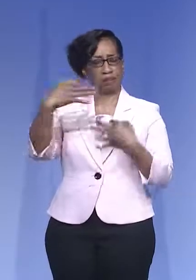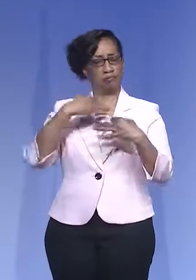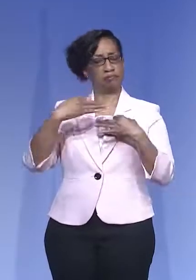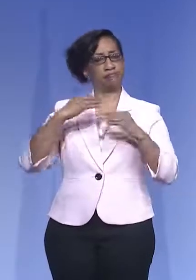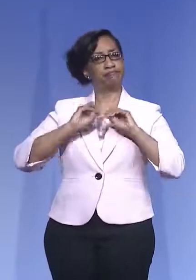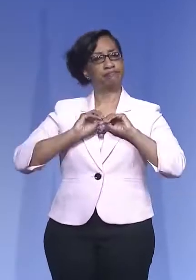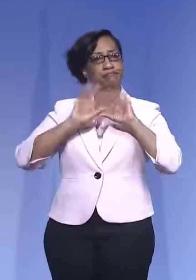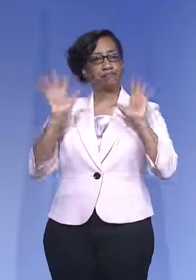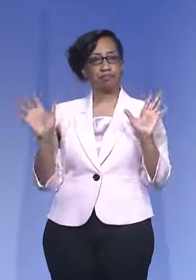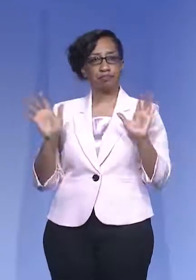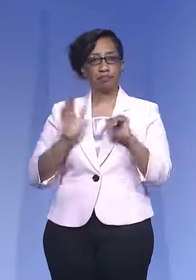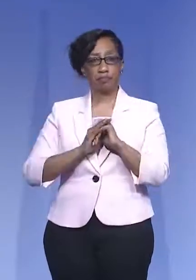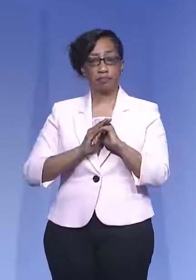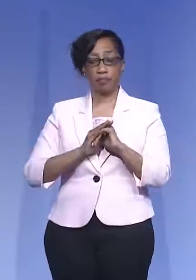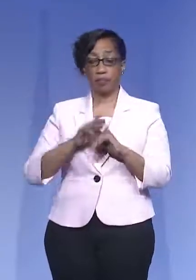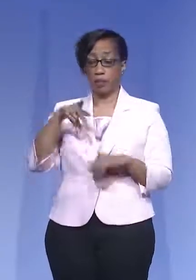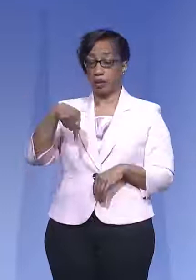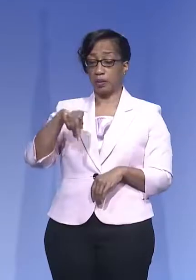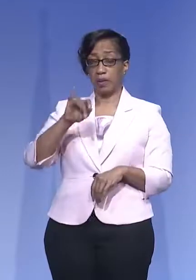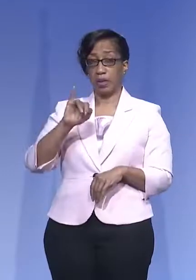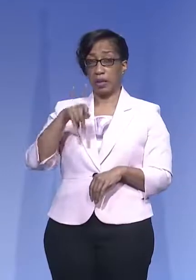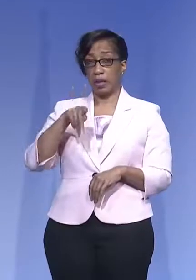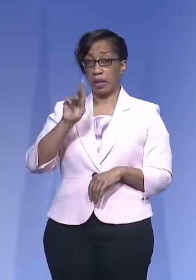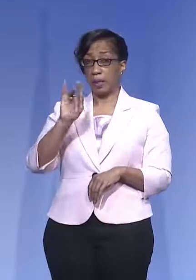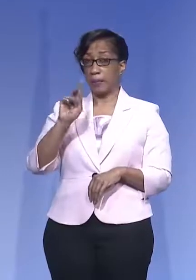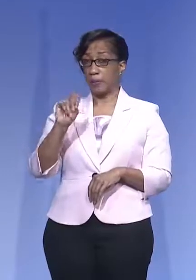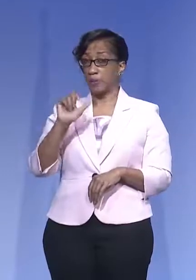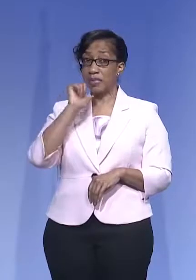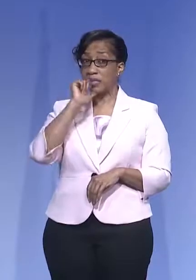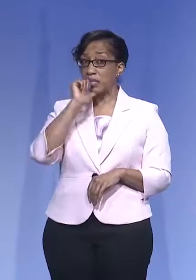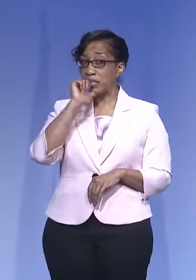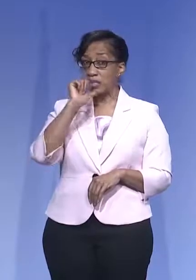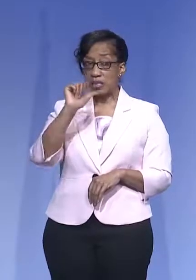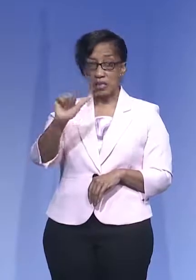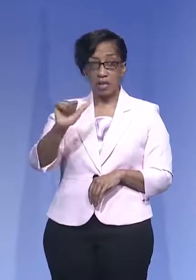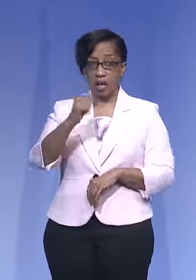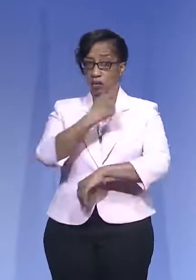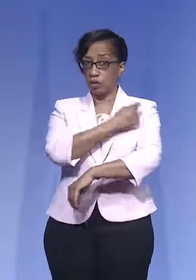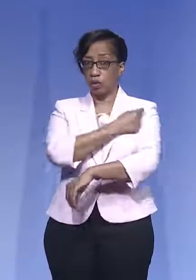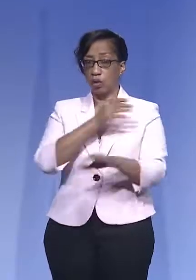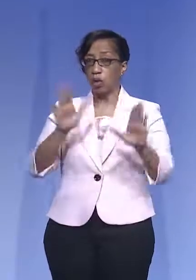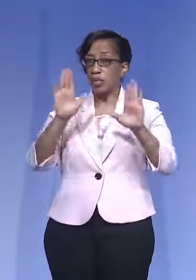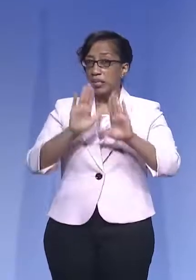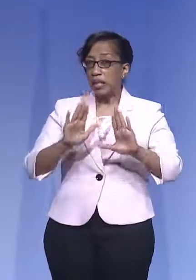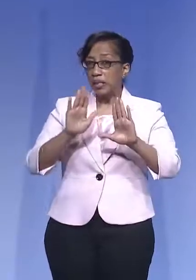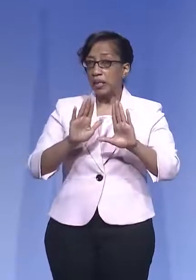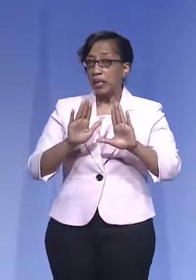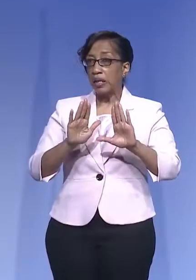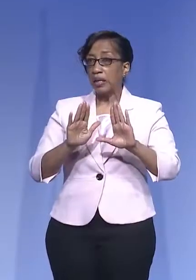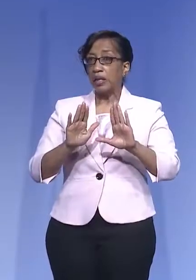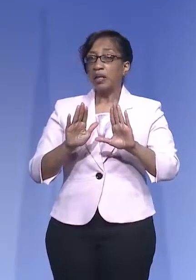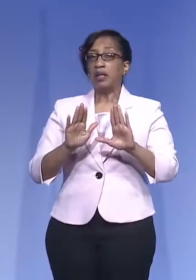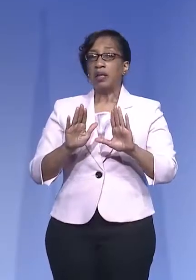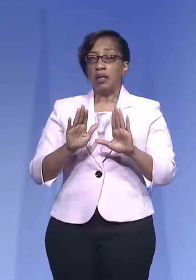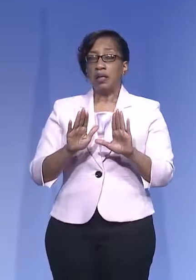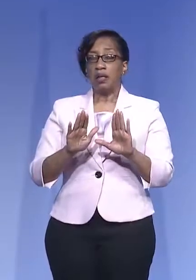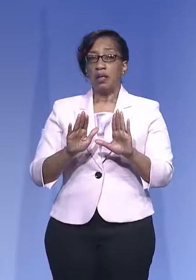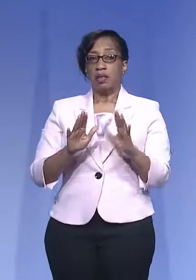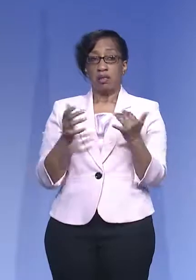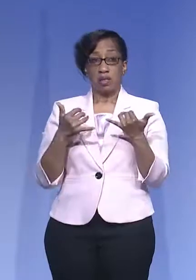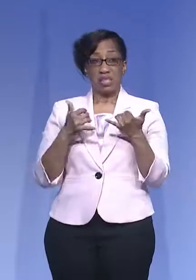If Pipkin is not doing Sunday, and you said it's the same capacity, are those